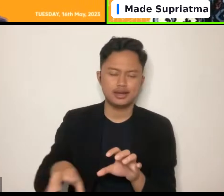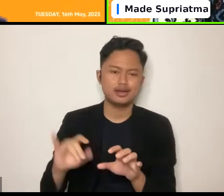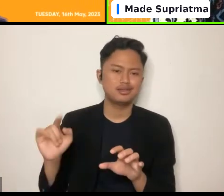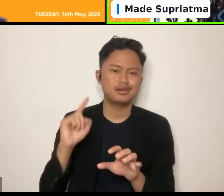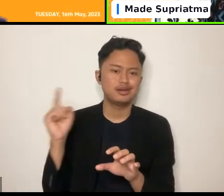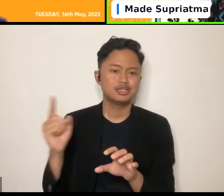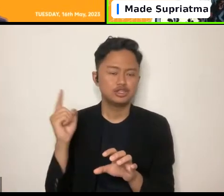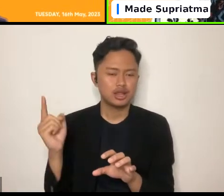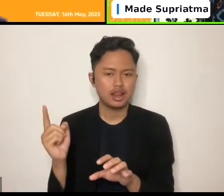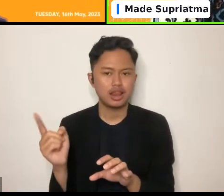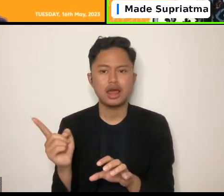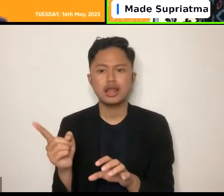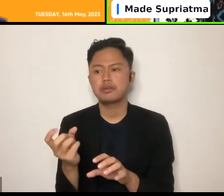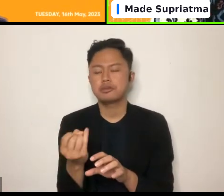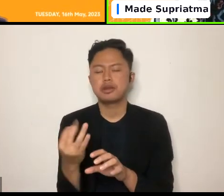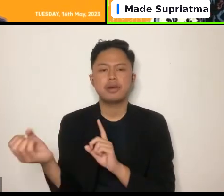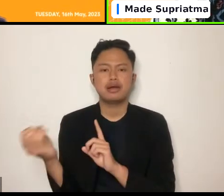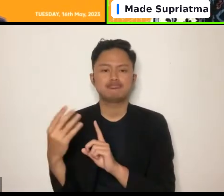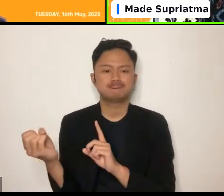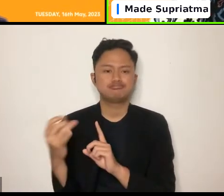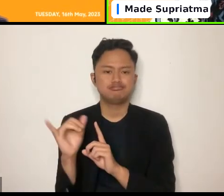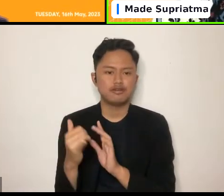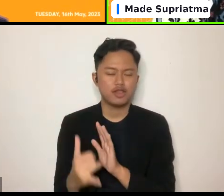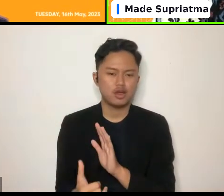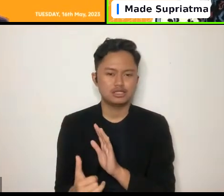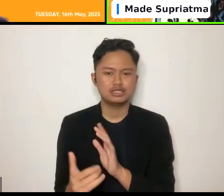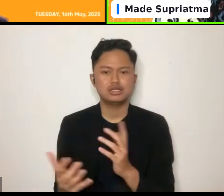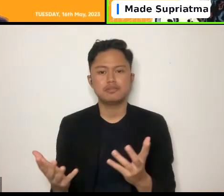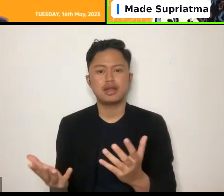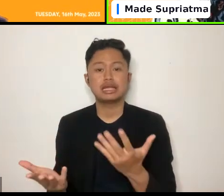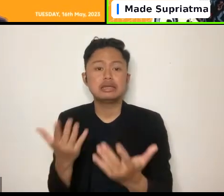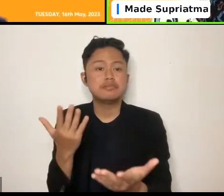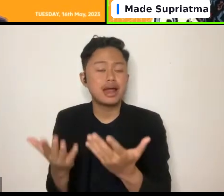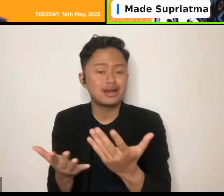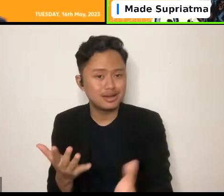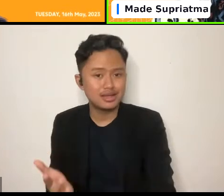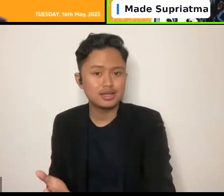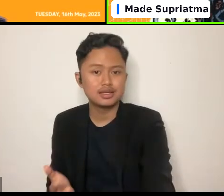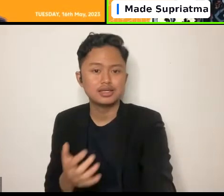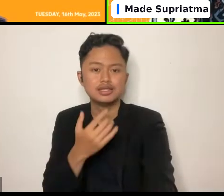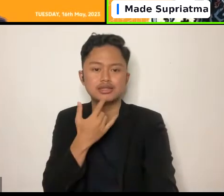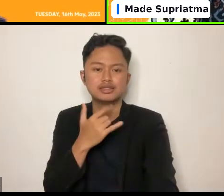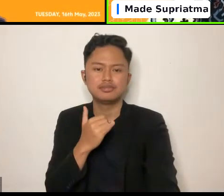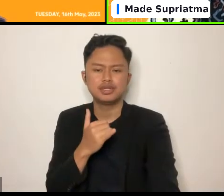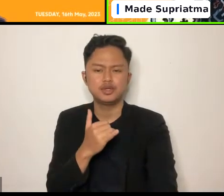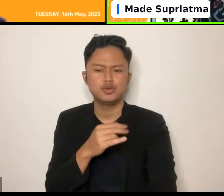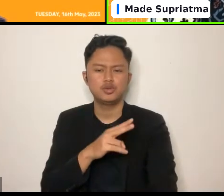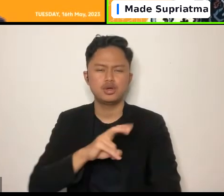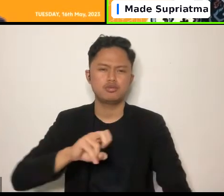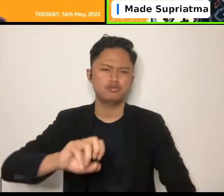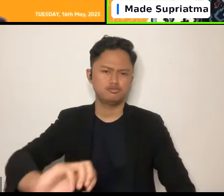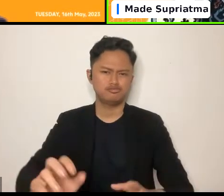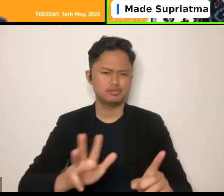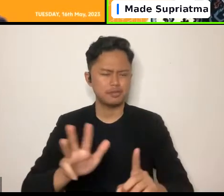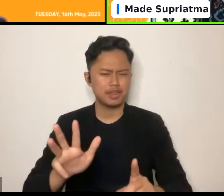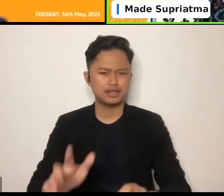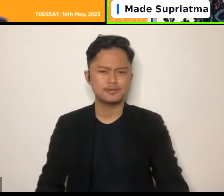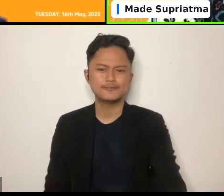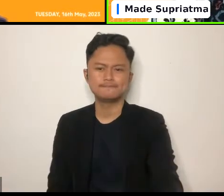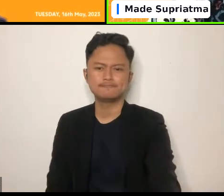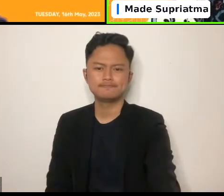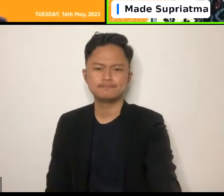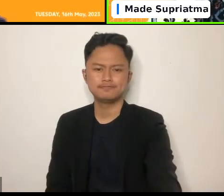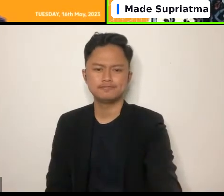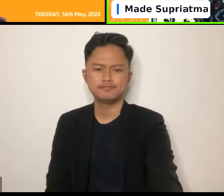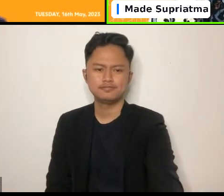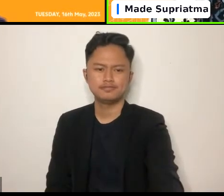are some setbacks for West Papuans compared to before 2019. But in